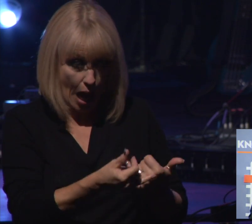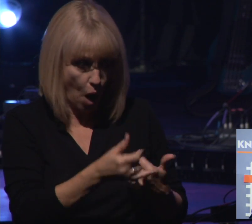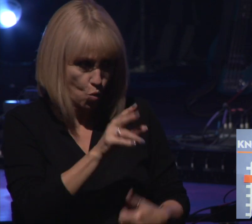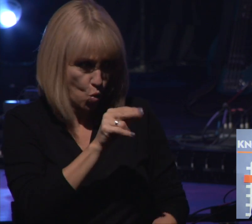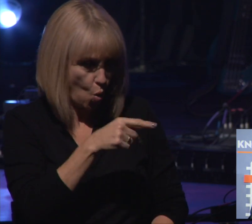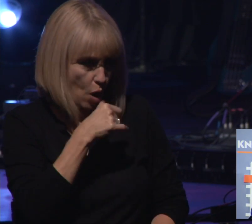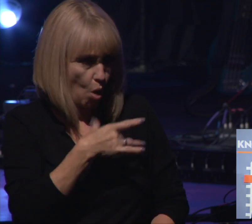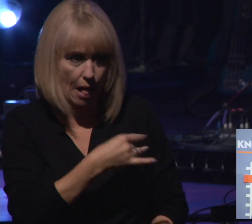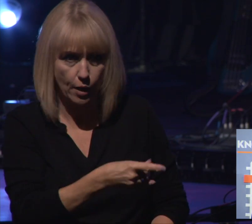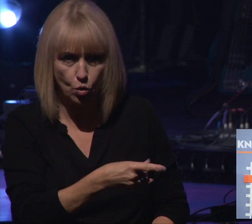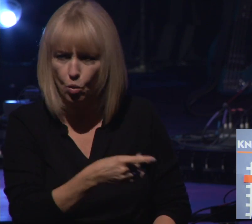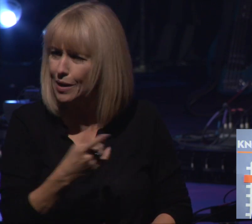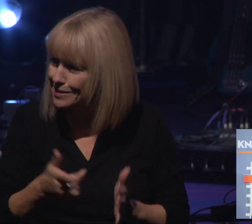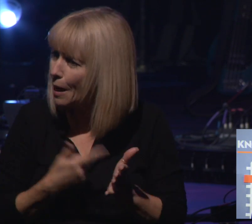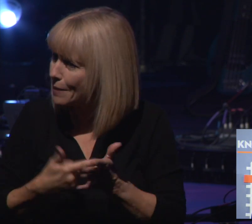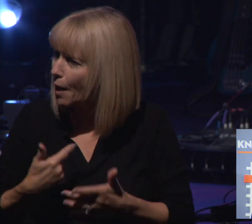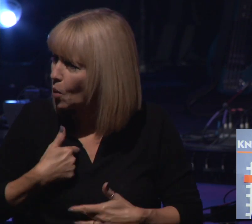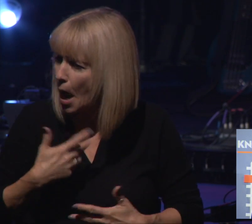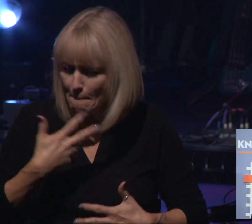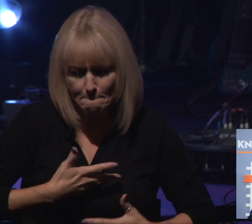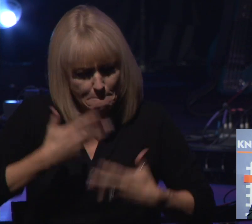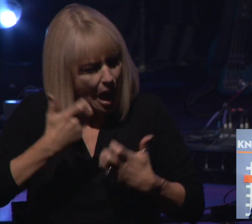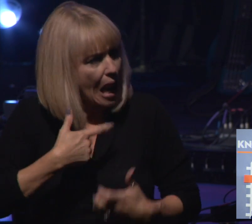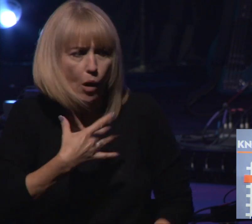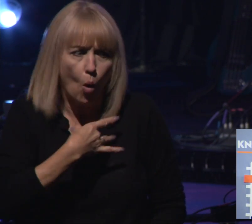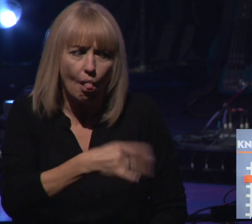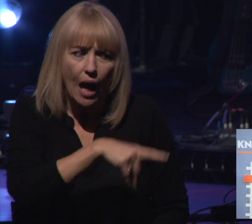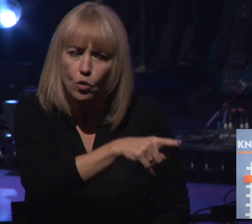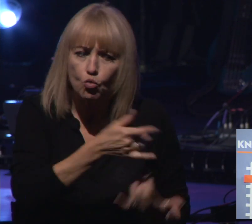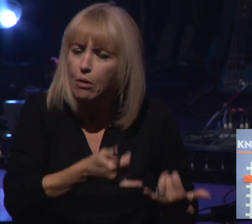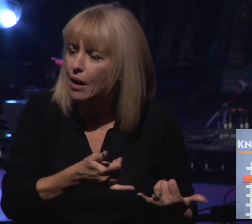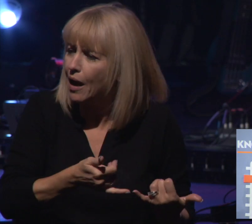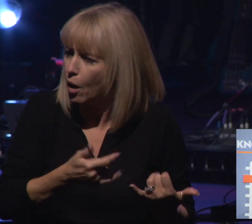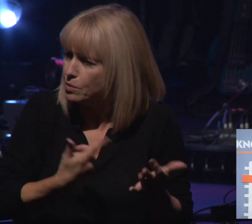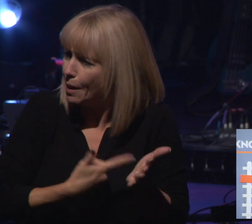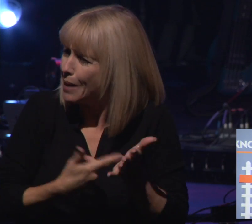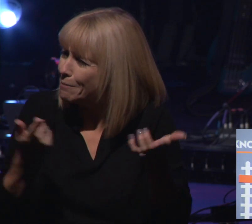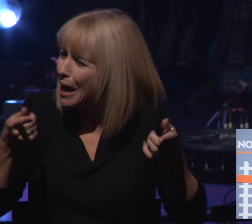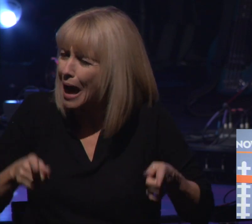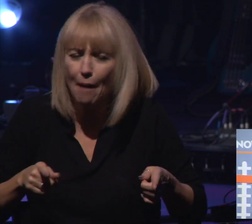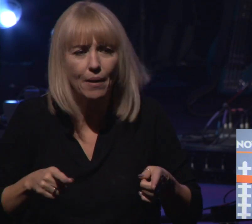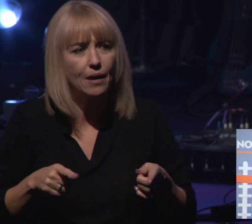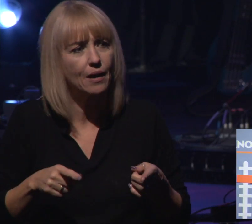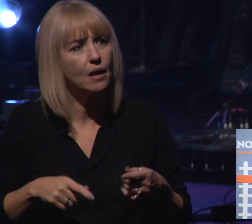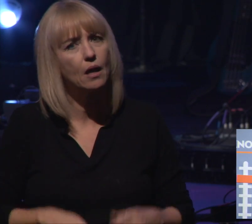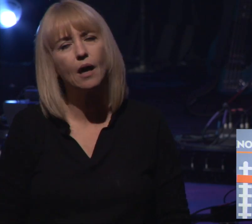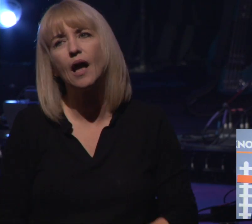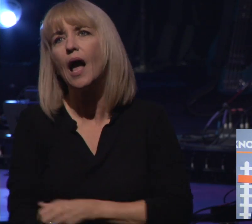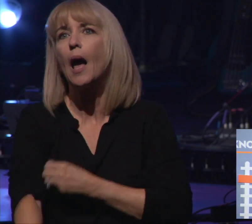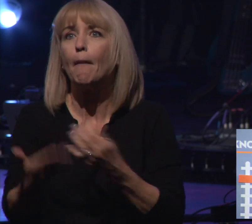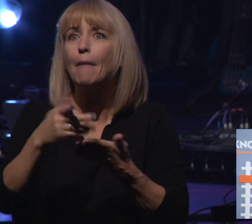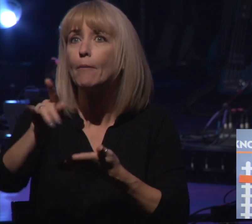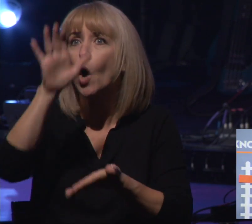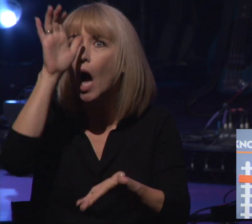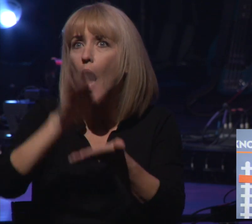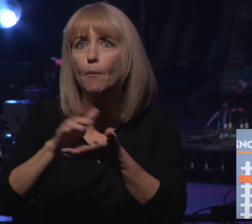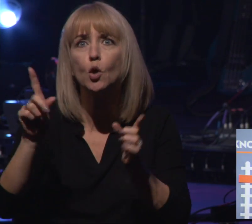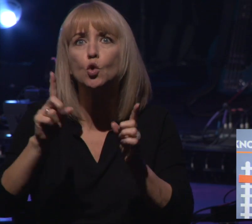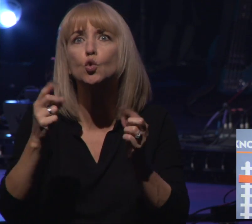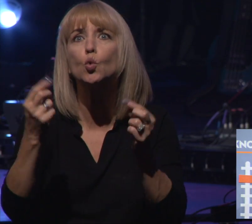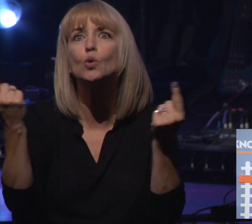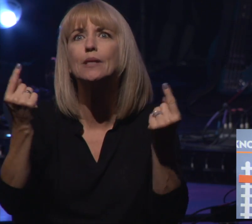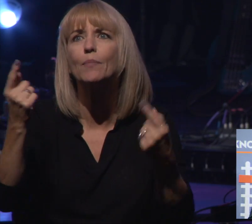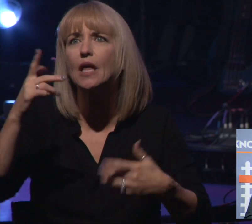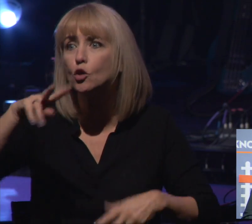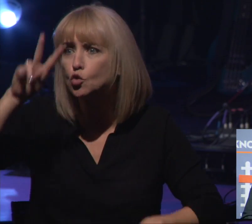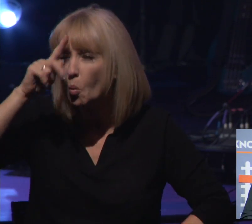now. You been there? We just get so angry, so upset, and it could be a number of things. Maybe he's just done the stupidest